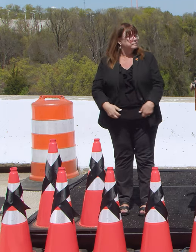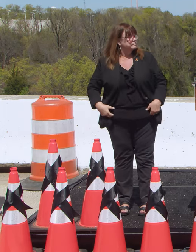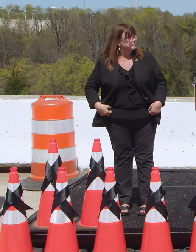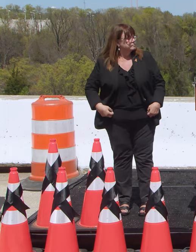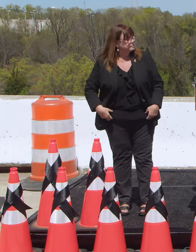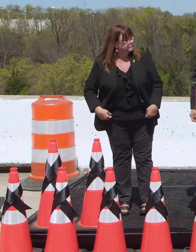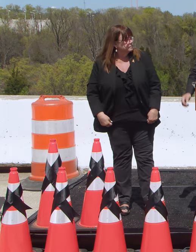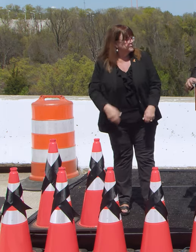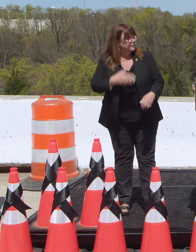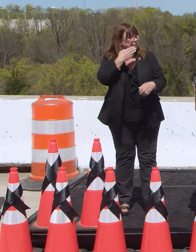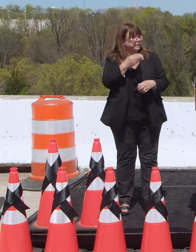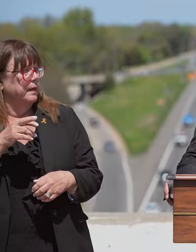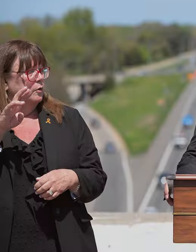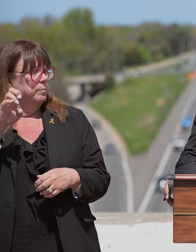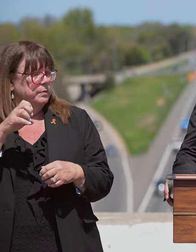Thank you, Bruce.